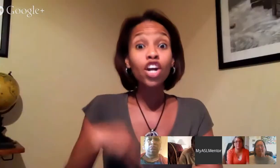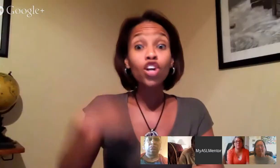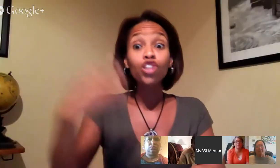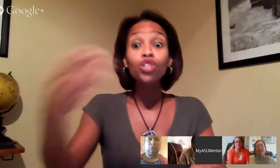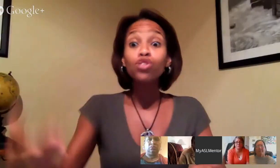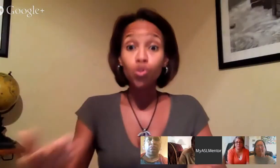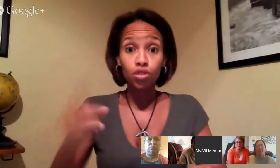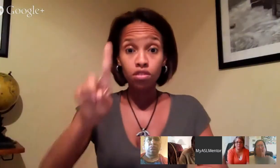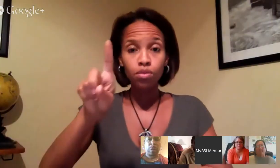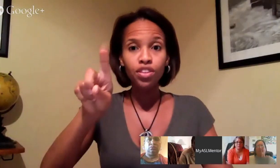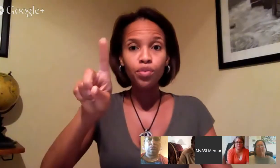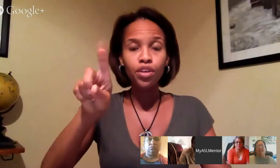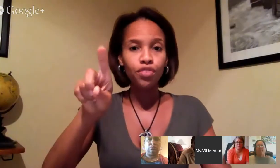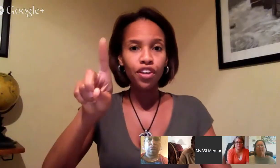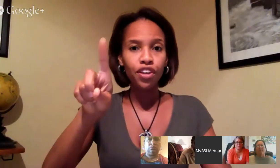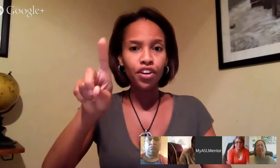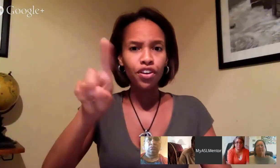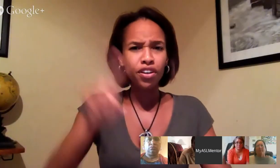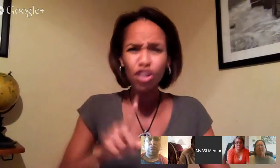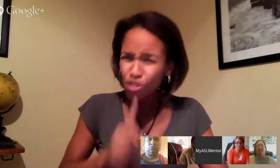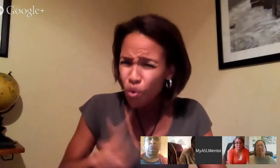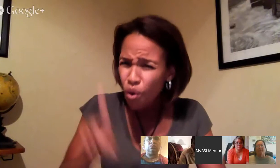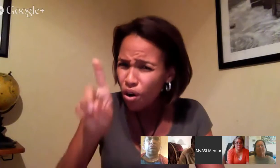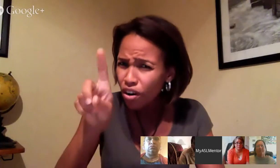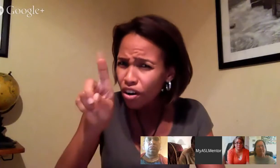say, are you sure? With a wiggle finger.